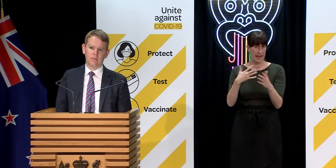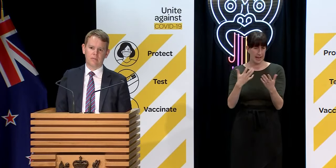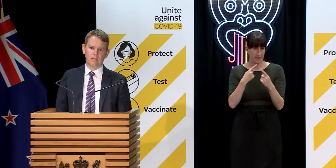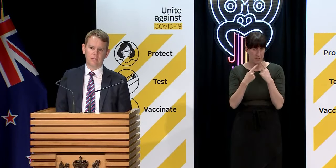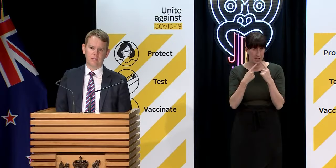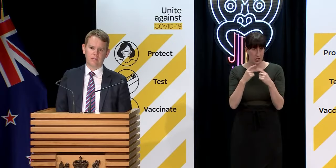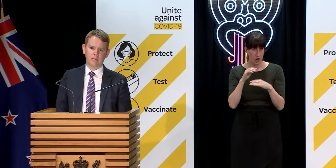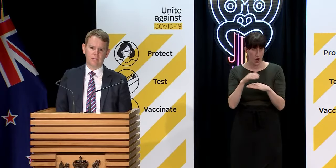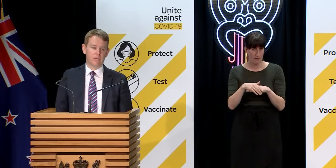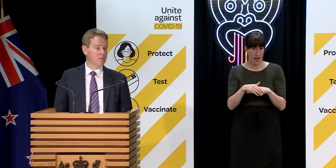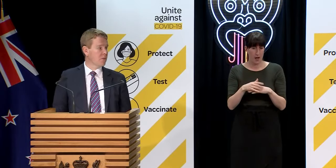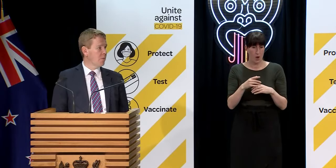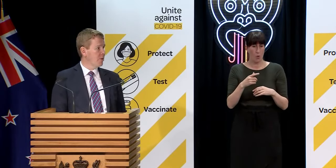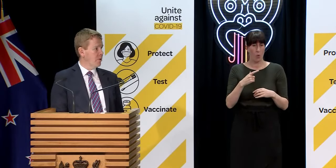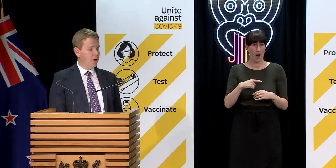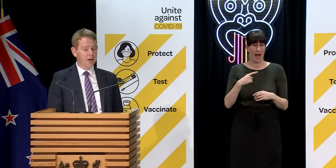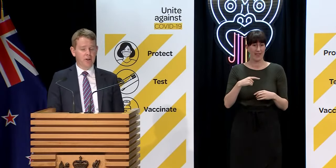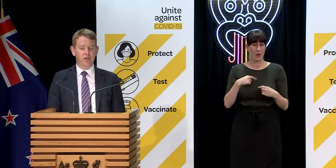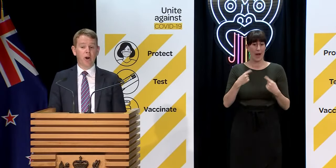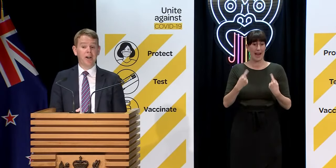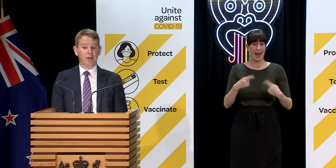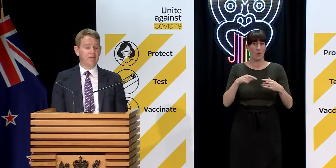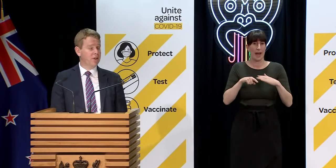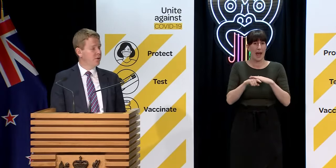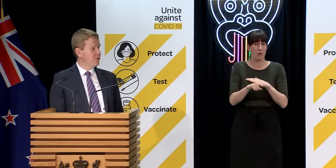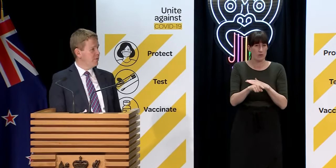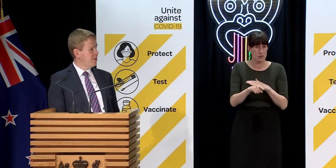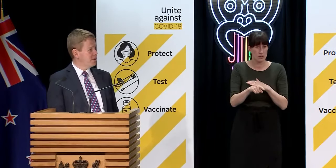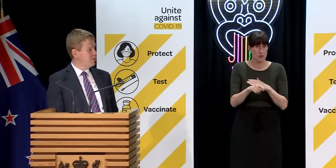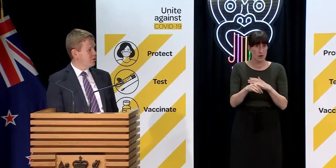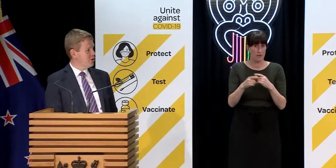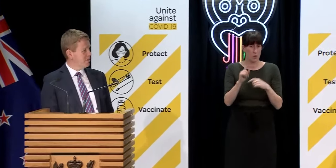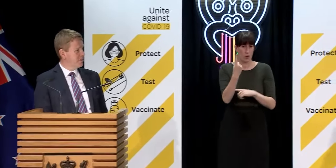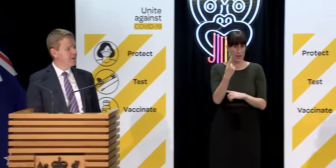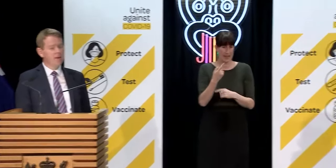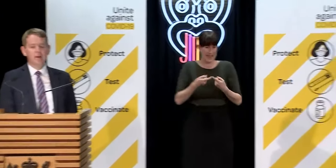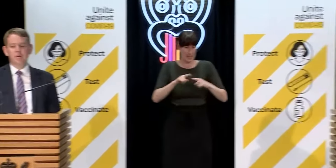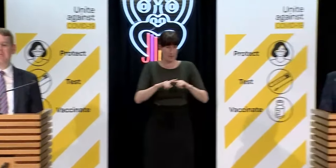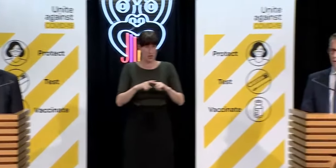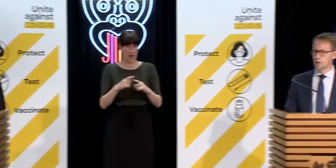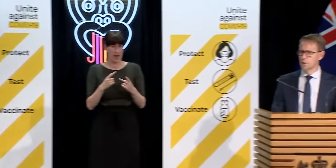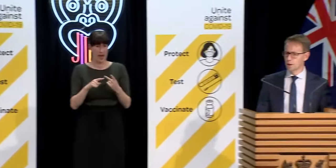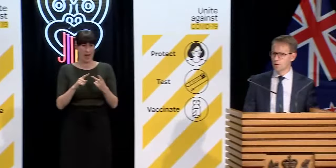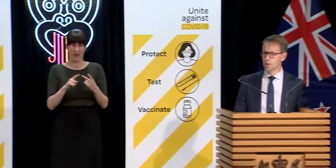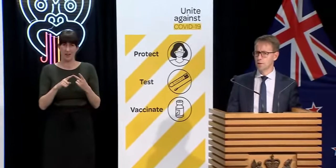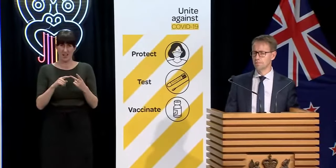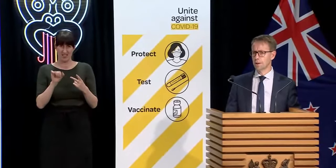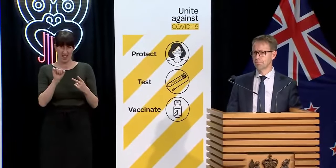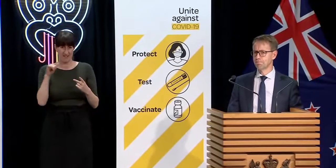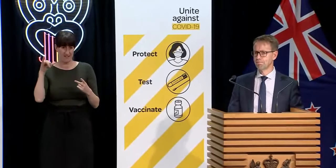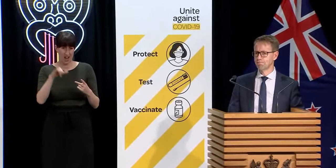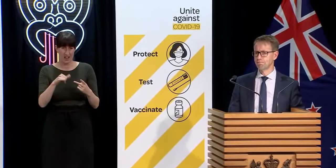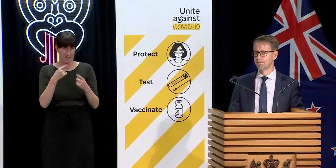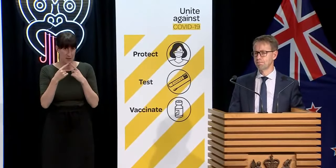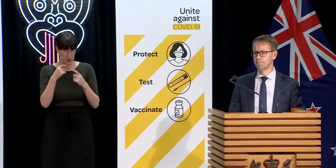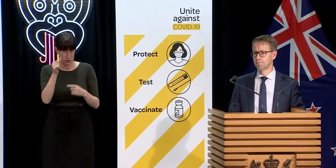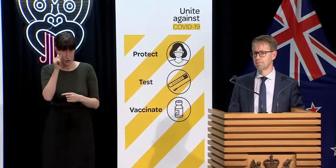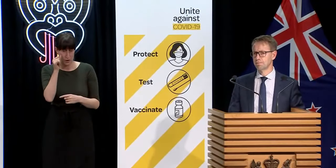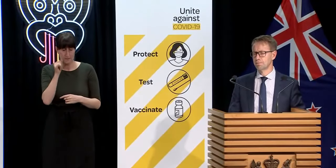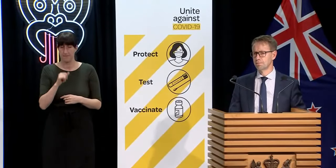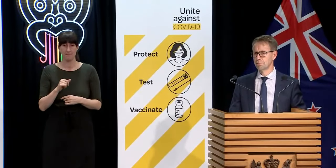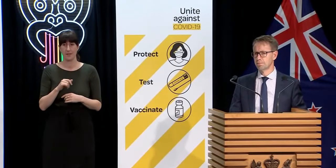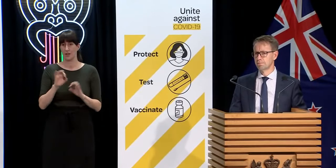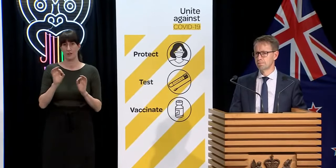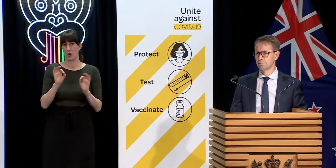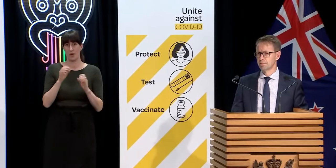that appropriate given the potential risk? I don't have any further information. No, sorry, I don't have any further detail on that. Yeah.